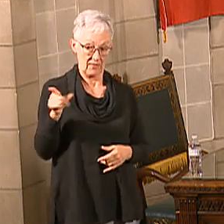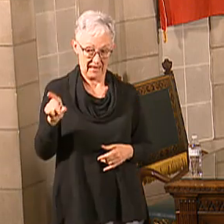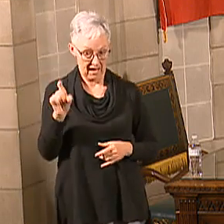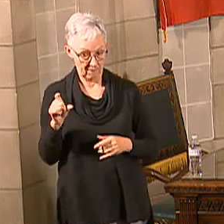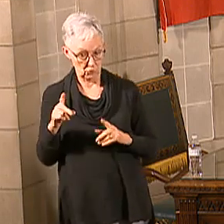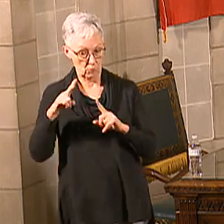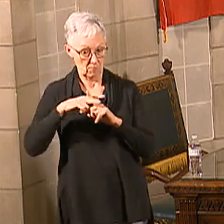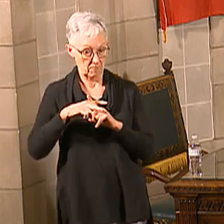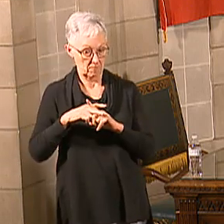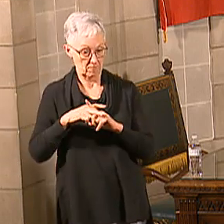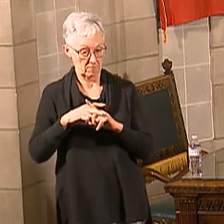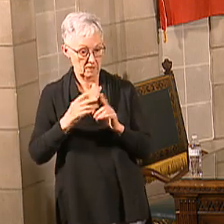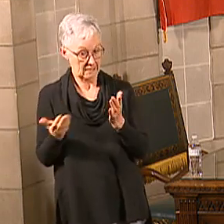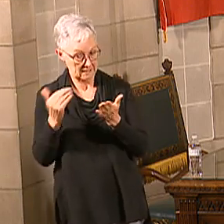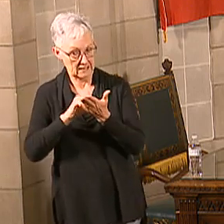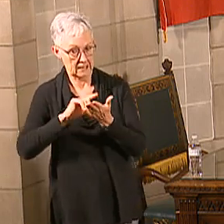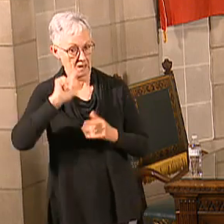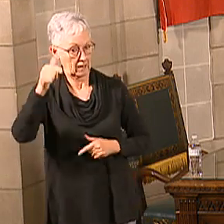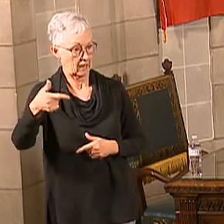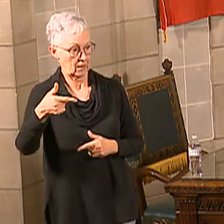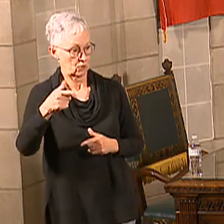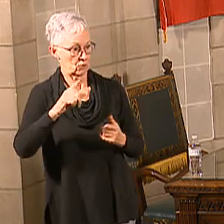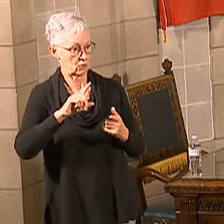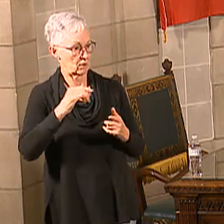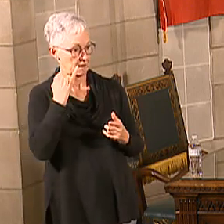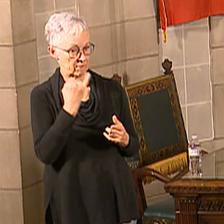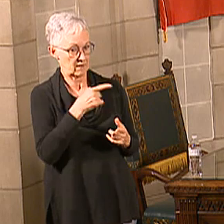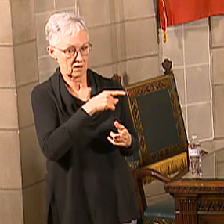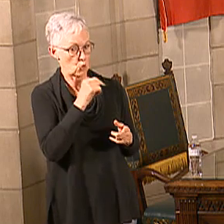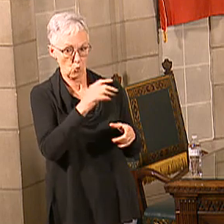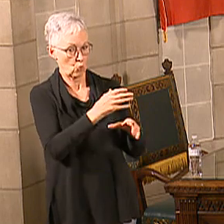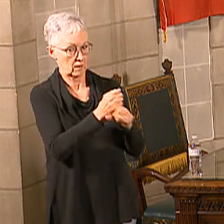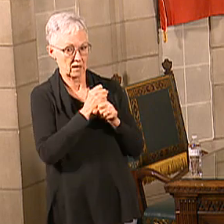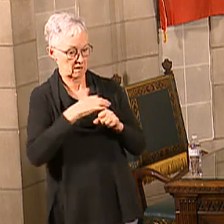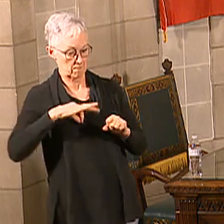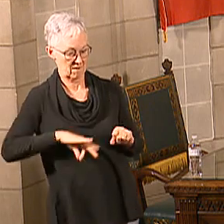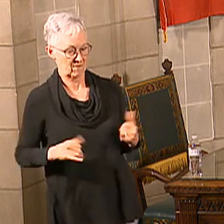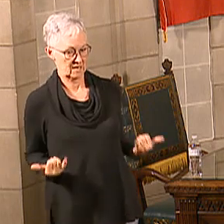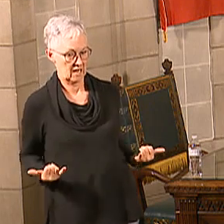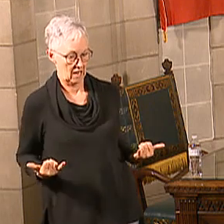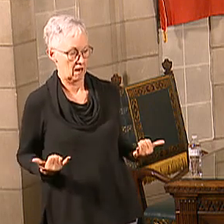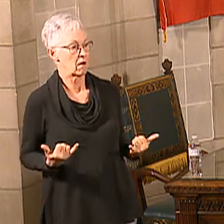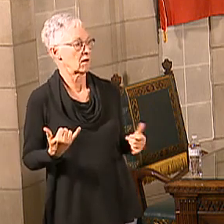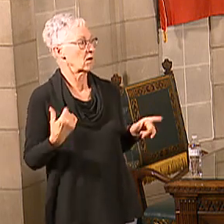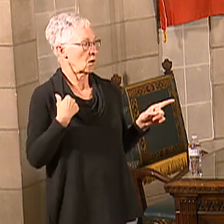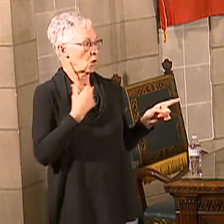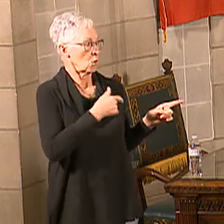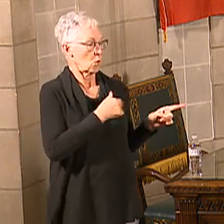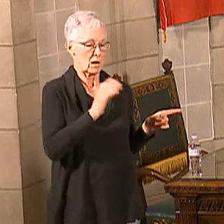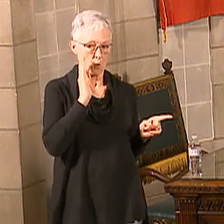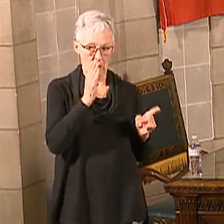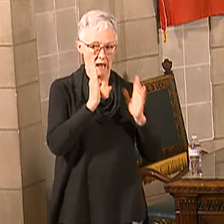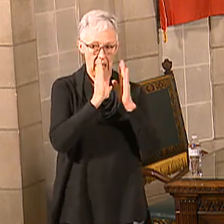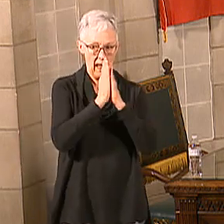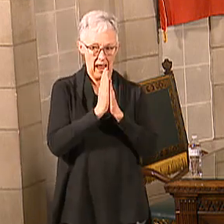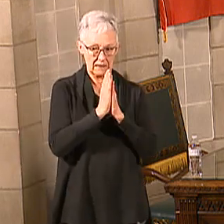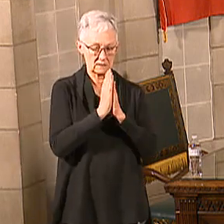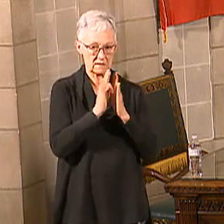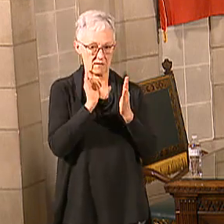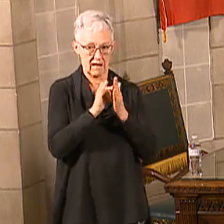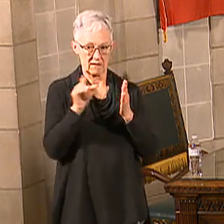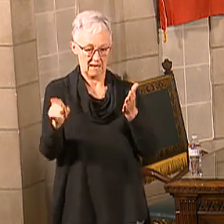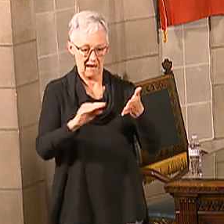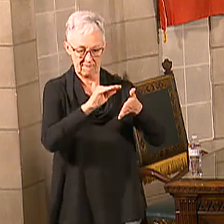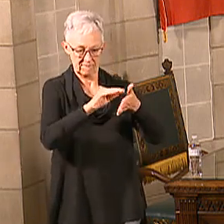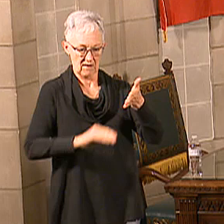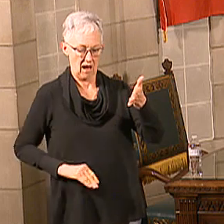automatically review every claim to see if they are entitled to PUA assistance. And so you don't have to come back in and